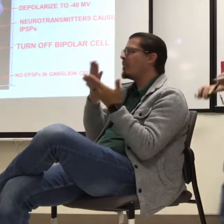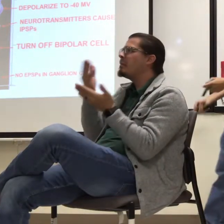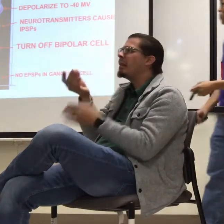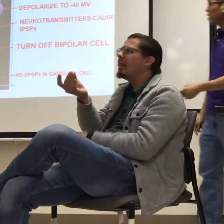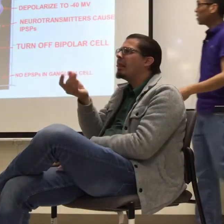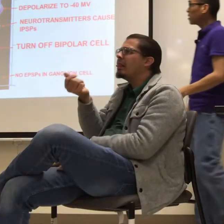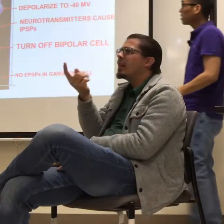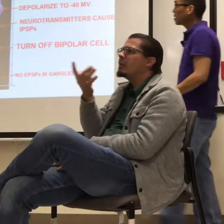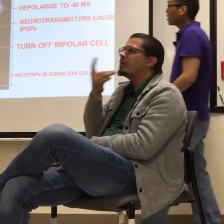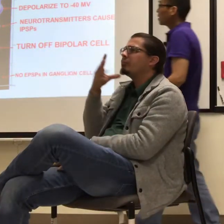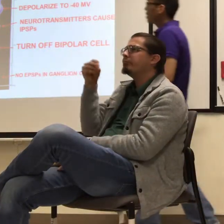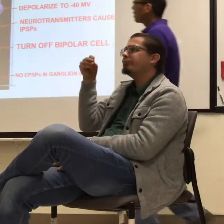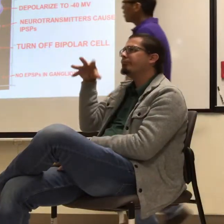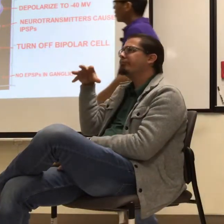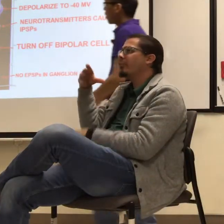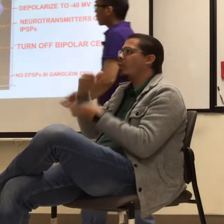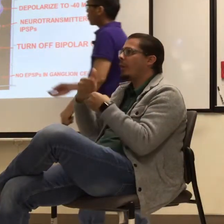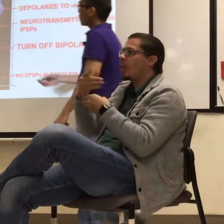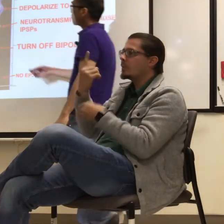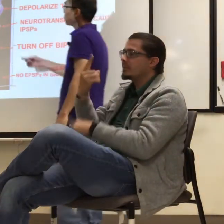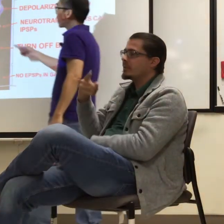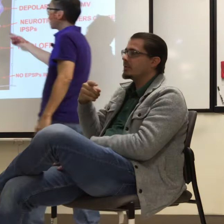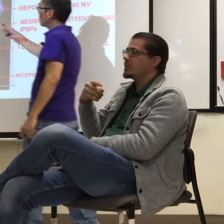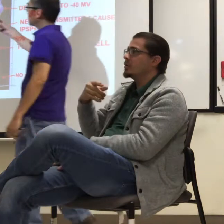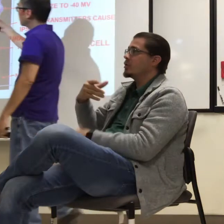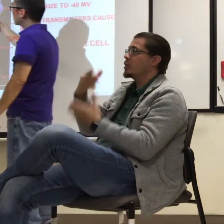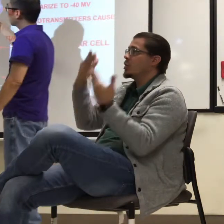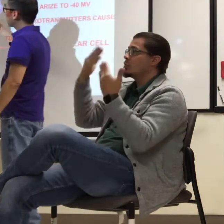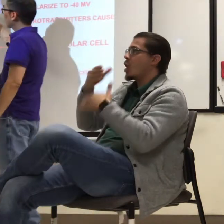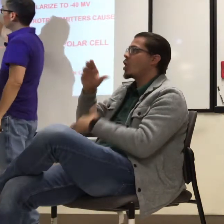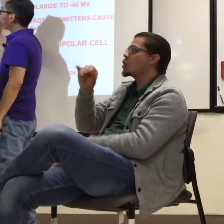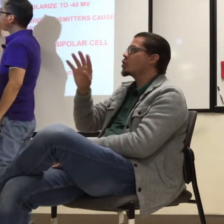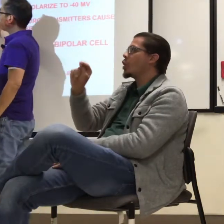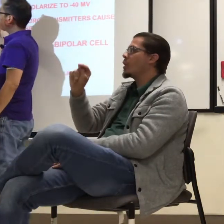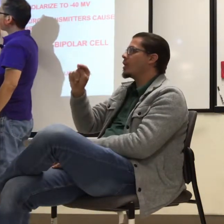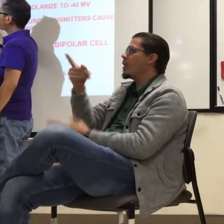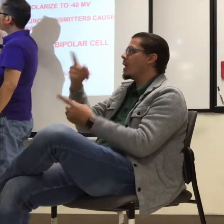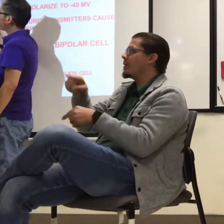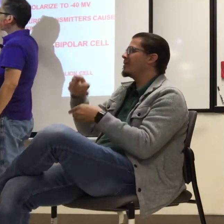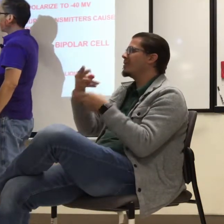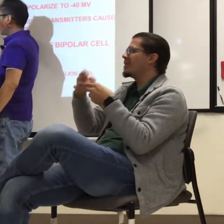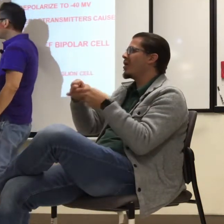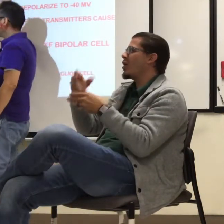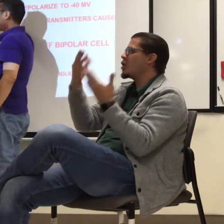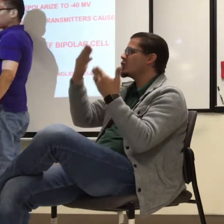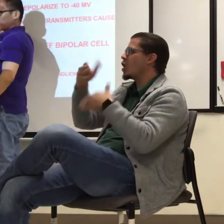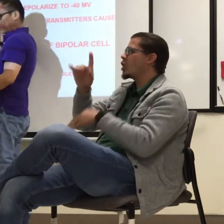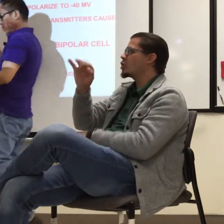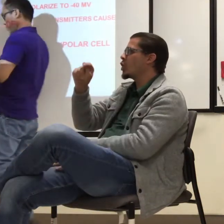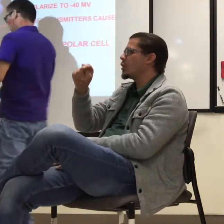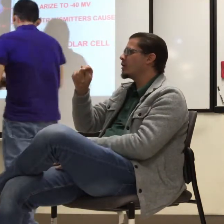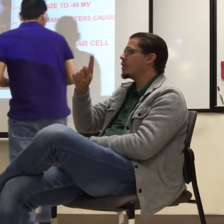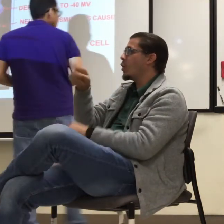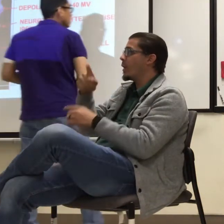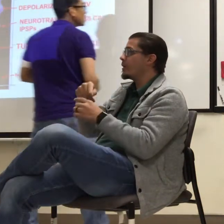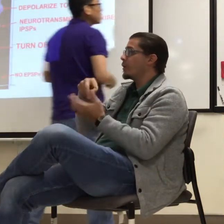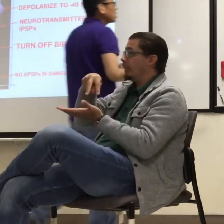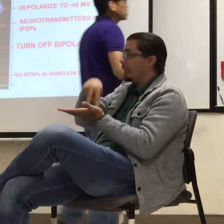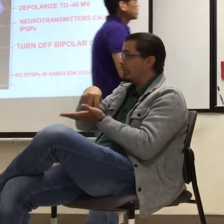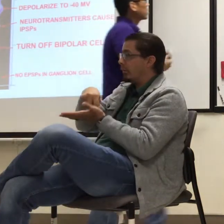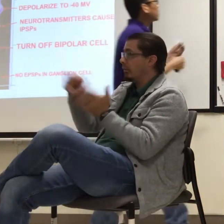light coming in. Dark current, what happens is, they call it dark current when you're in the dark.